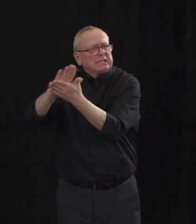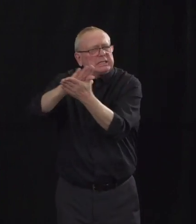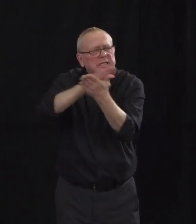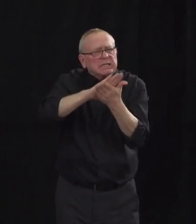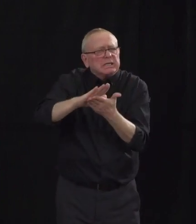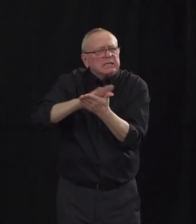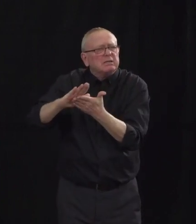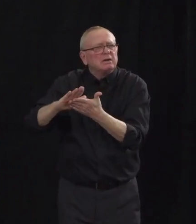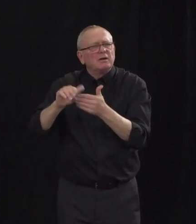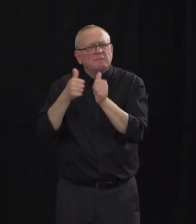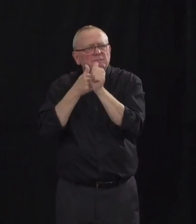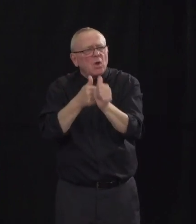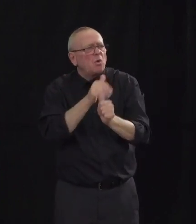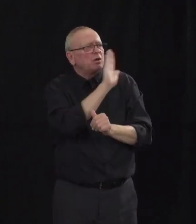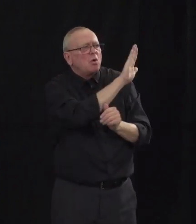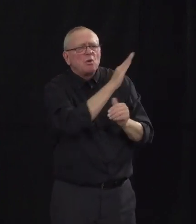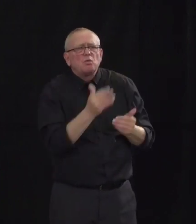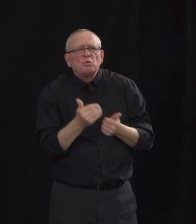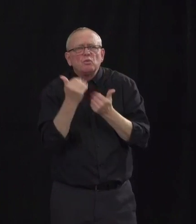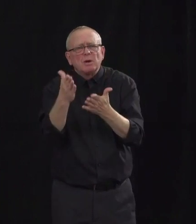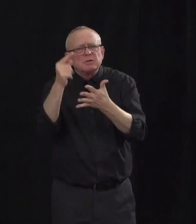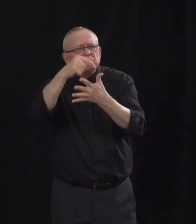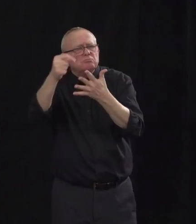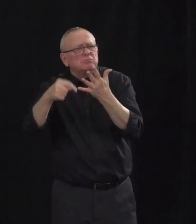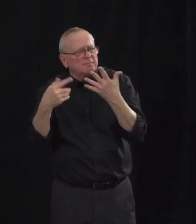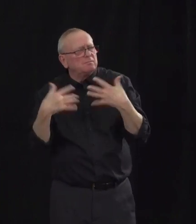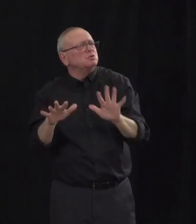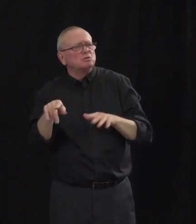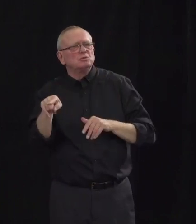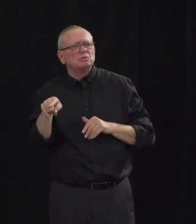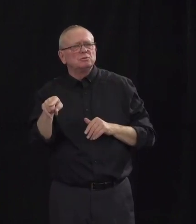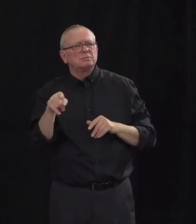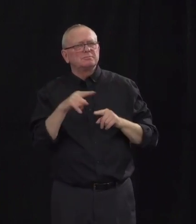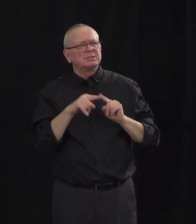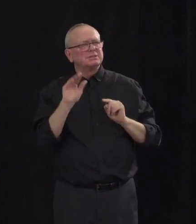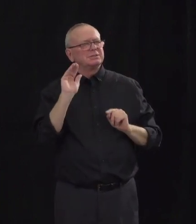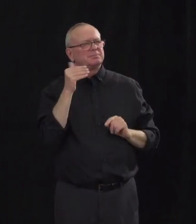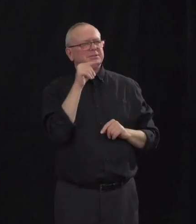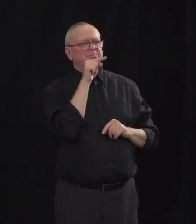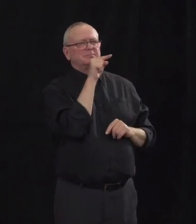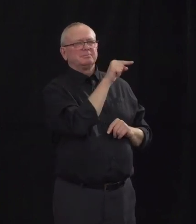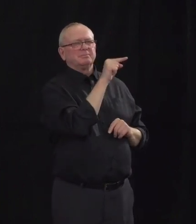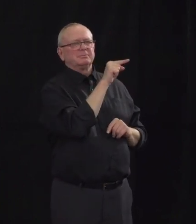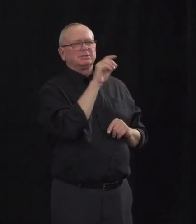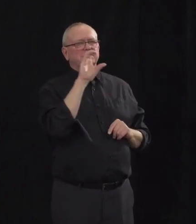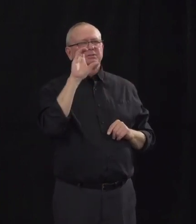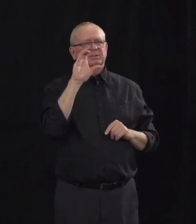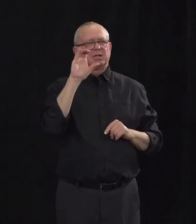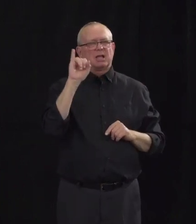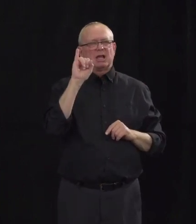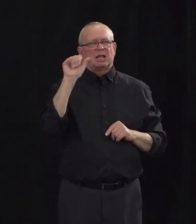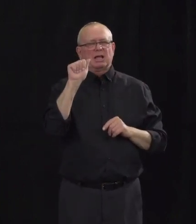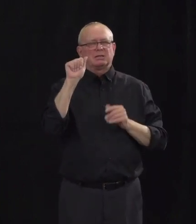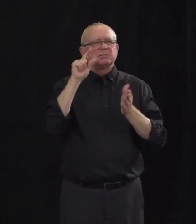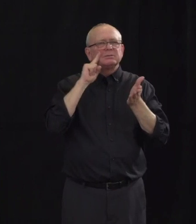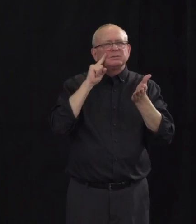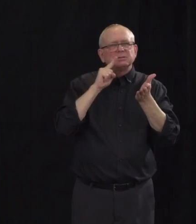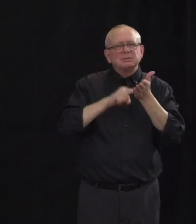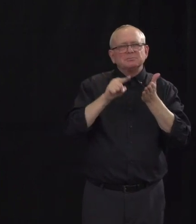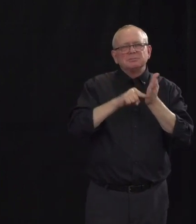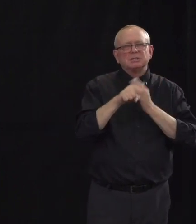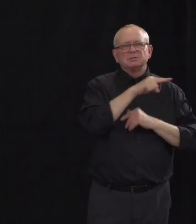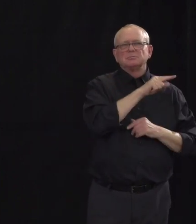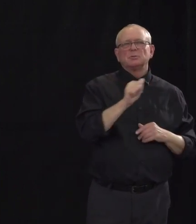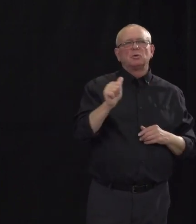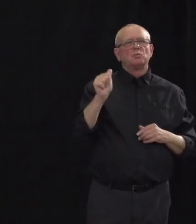individual CFIA inspectors have refused to go back to the job. And so our Minister of Agriculture